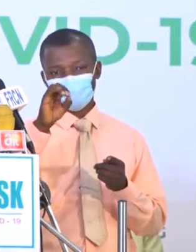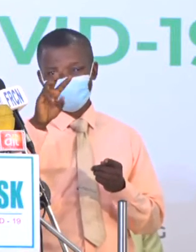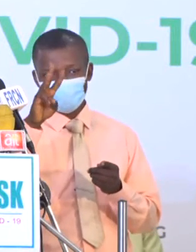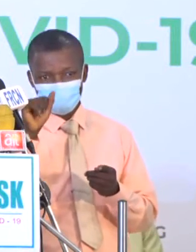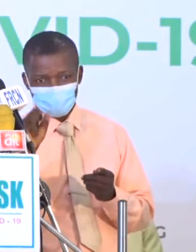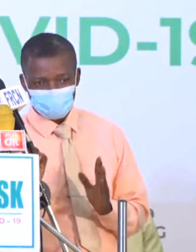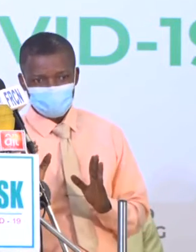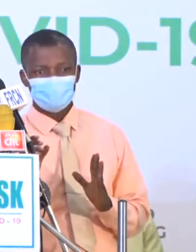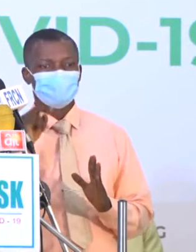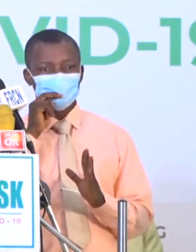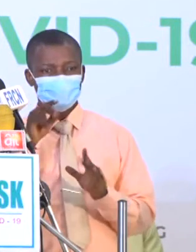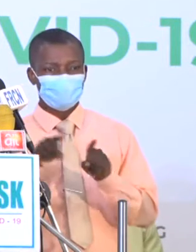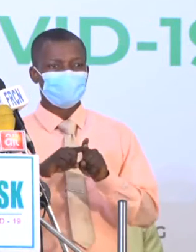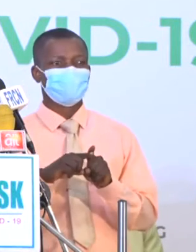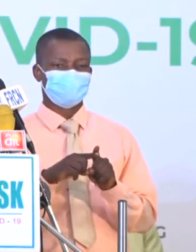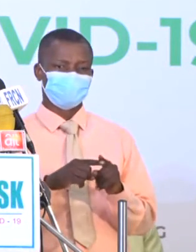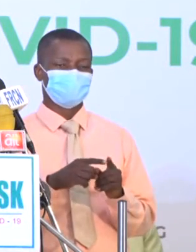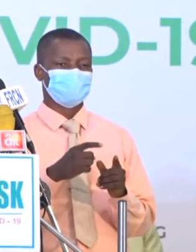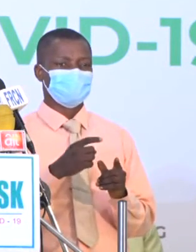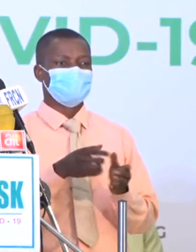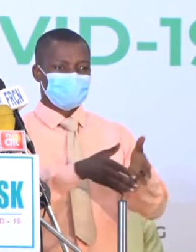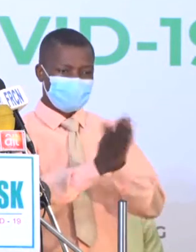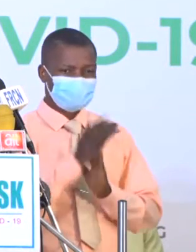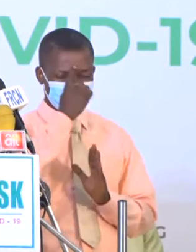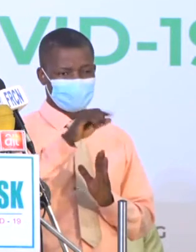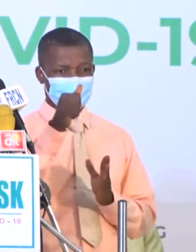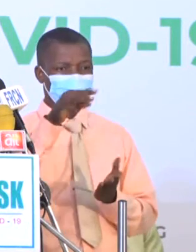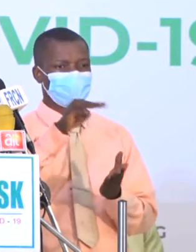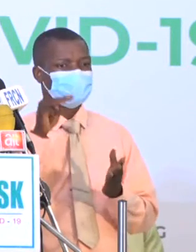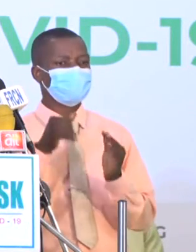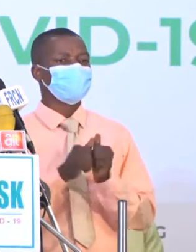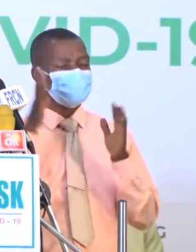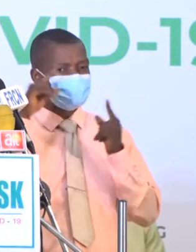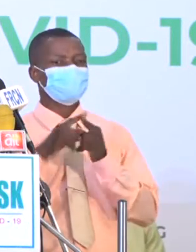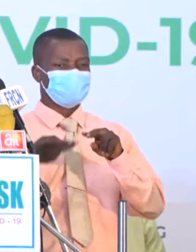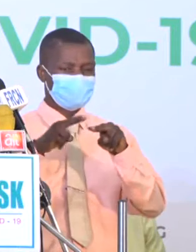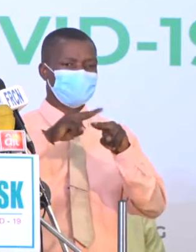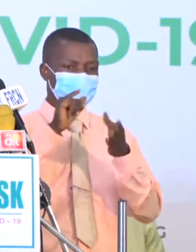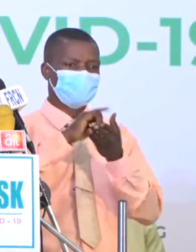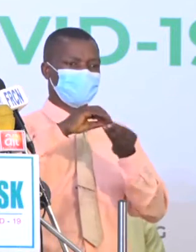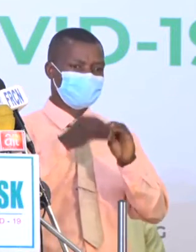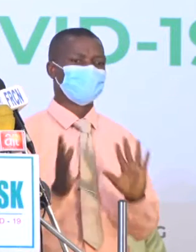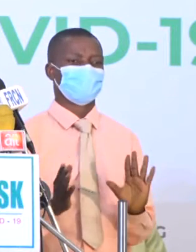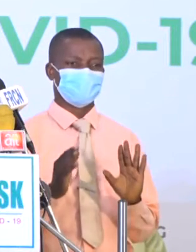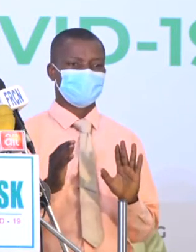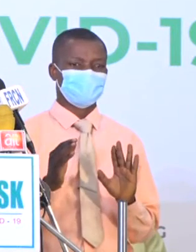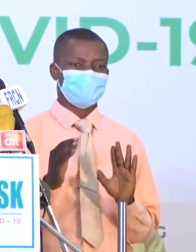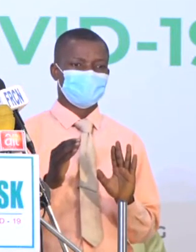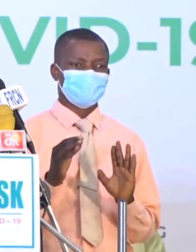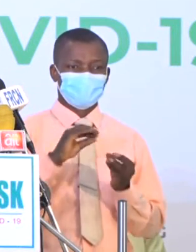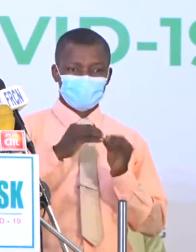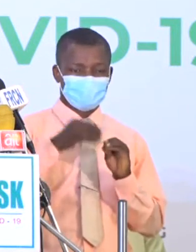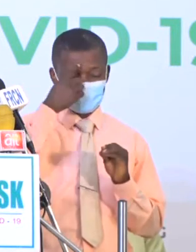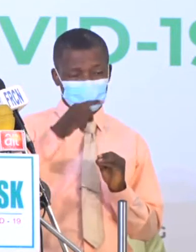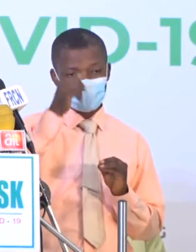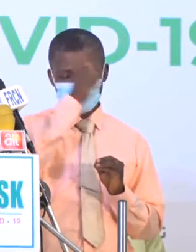placed order for 10 million, and we're ready to increase that doses from the Africa Vaccine Acquisition Task